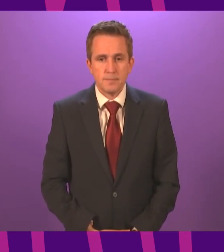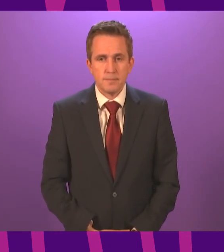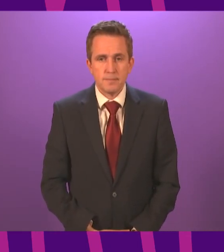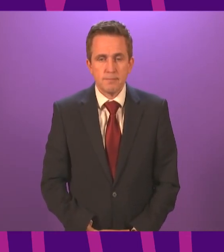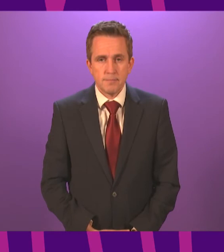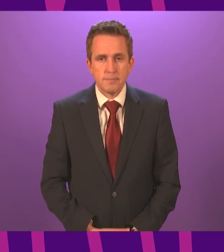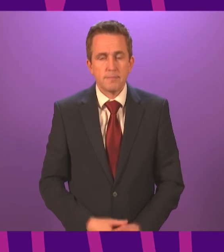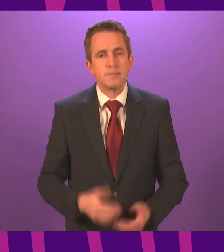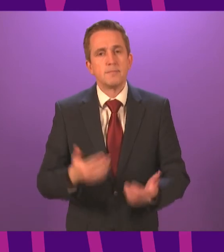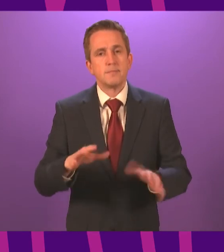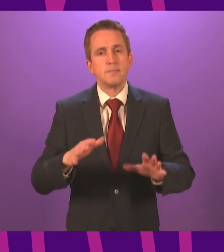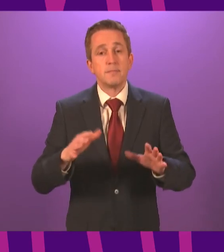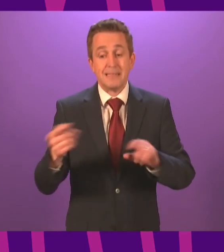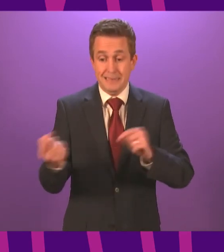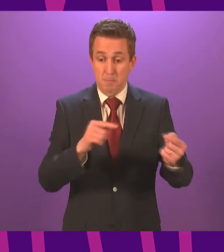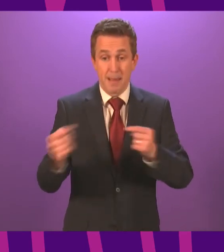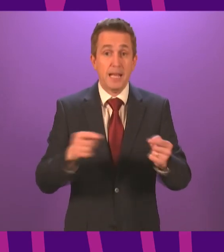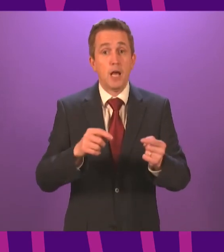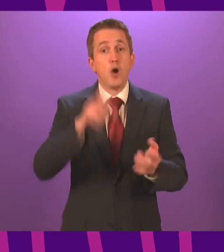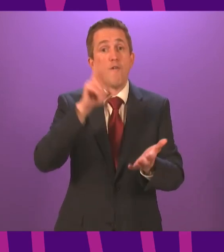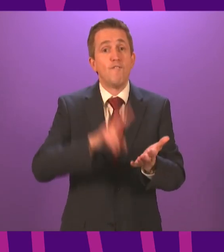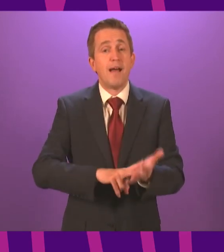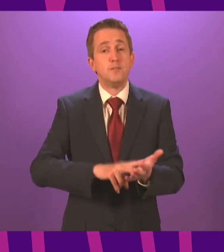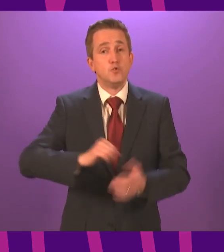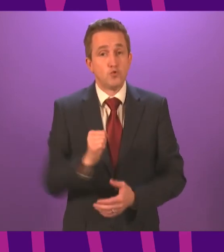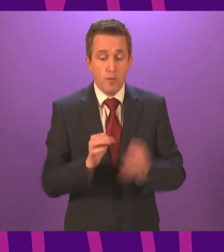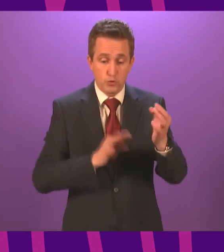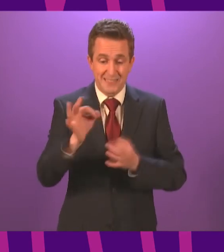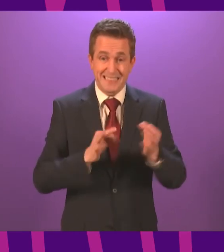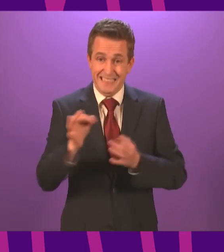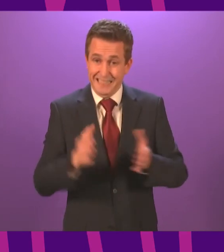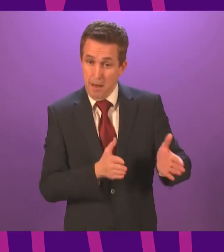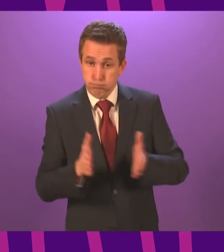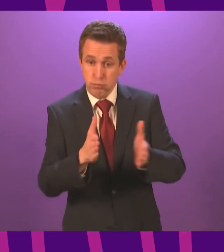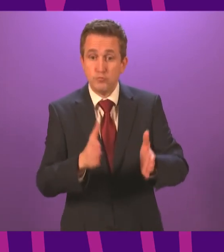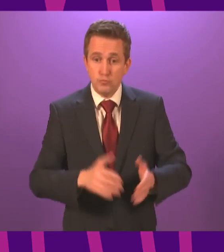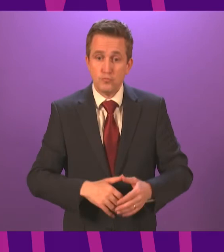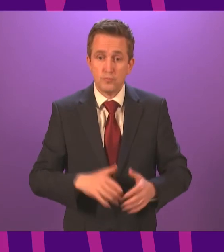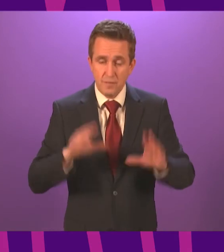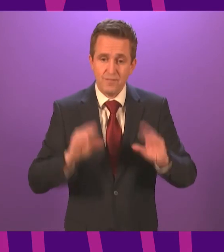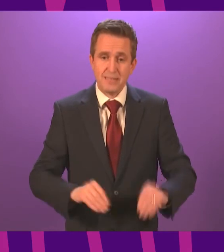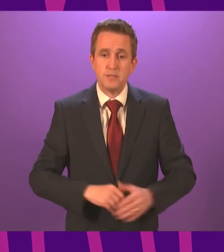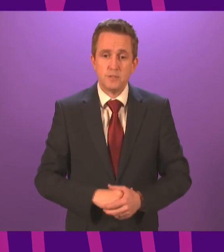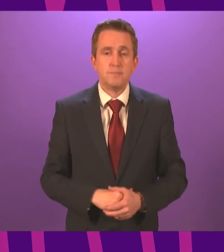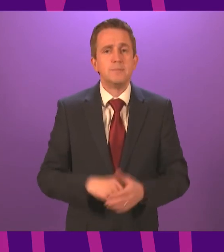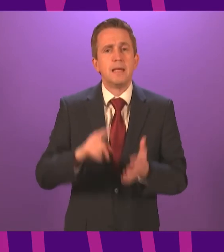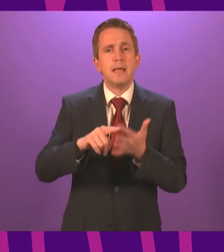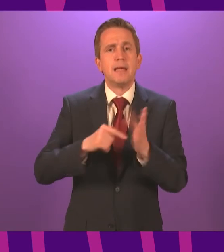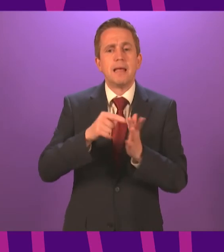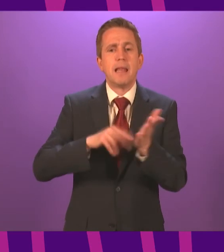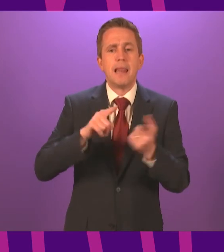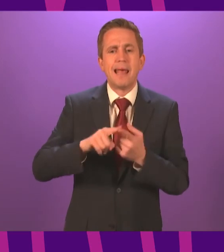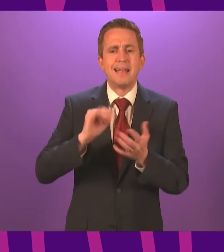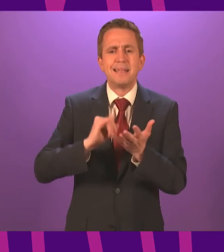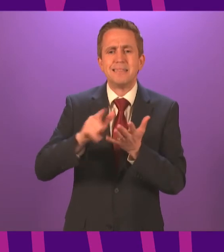Thank you very much, colleagues. And that concludes our debate on the Coronavirus Scotland Strategic Approach. Point of order, Elaine Smith. Thank you very